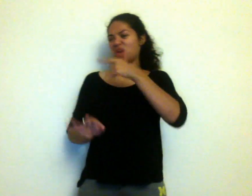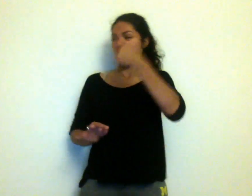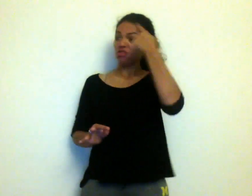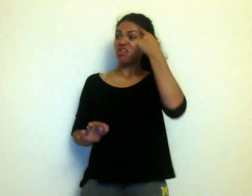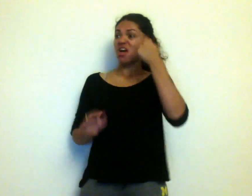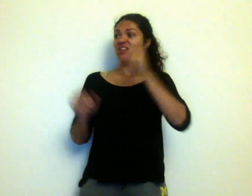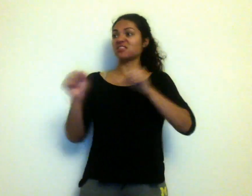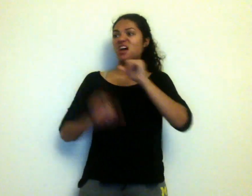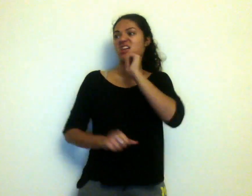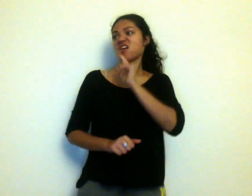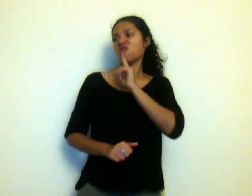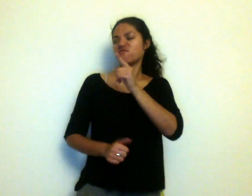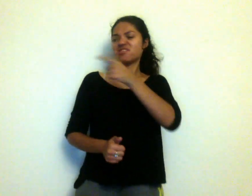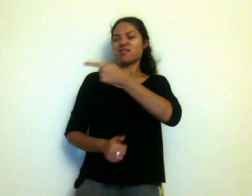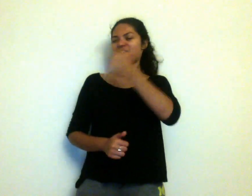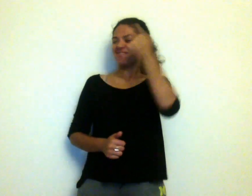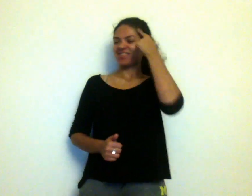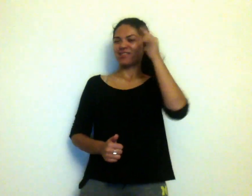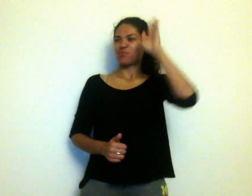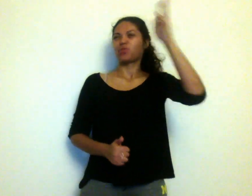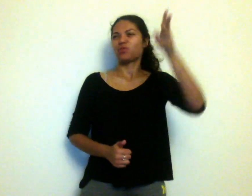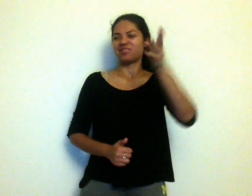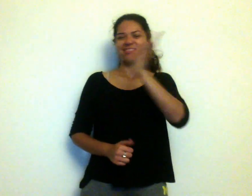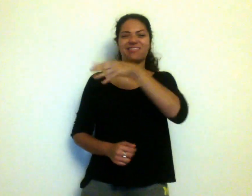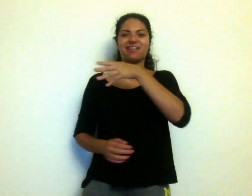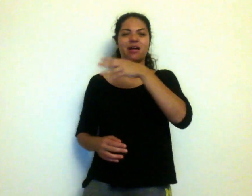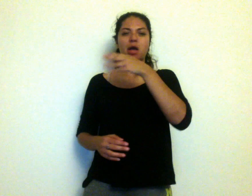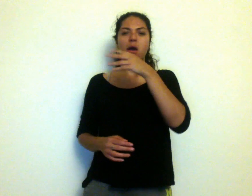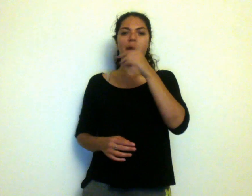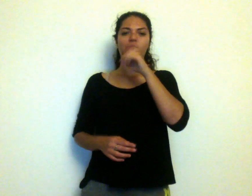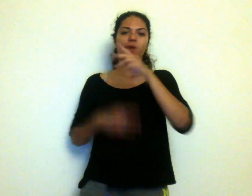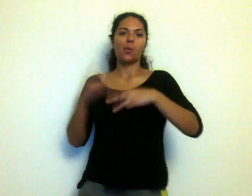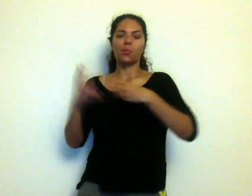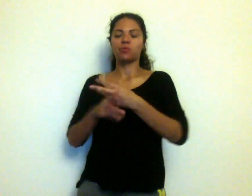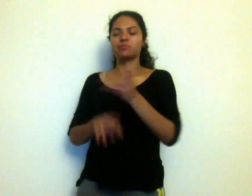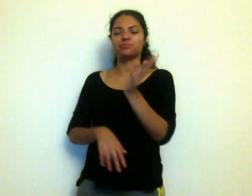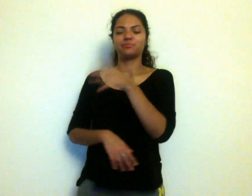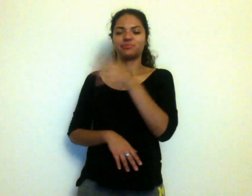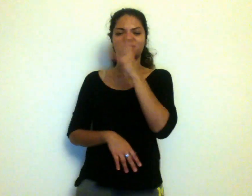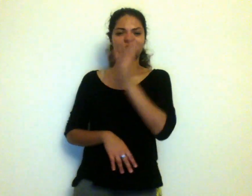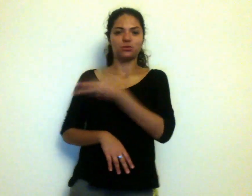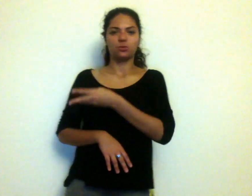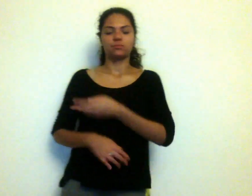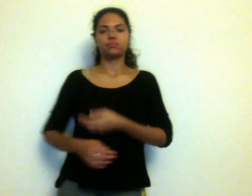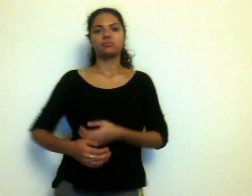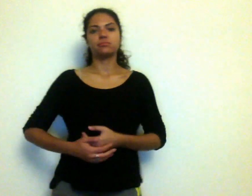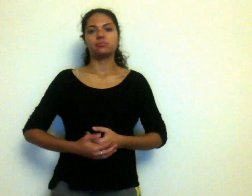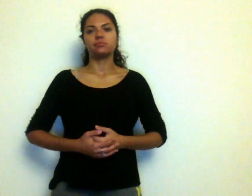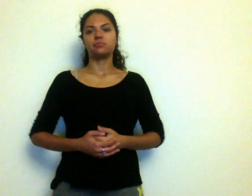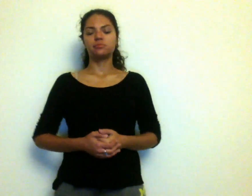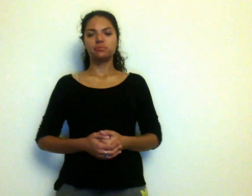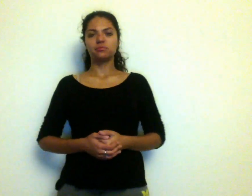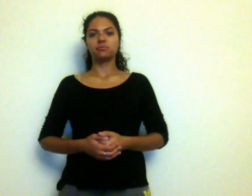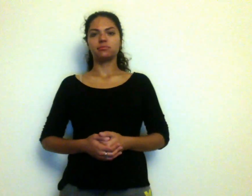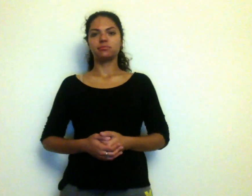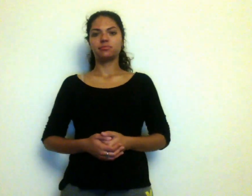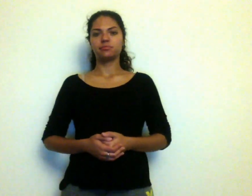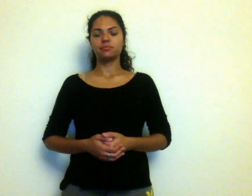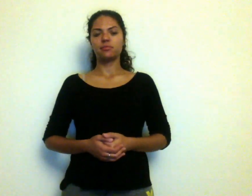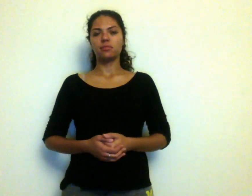meditation and writes a book, The Science of Being and the Art of Living. He took Vivekananda's Darwinistic evolutionism, put it into the Hindu